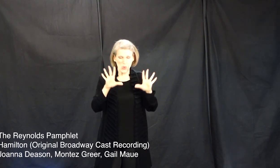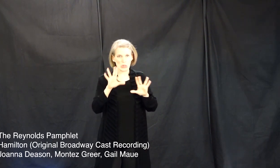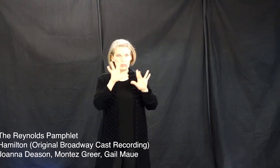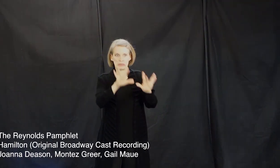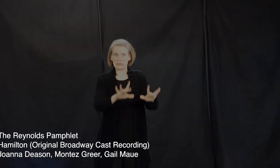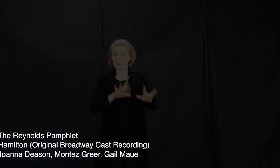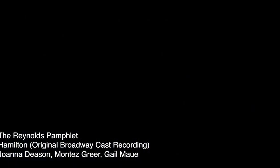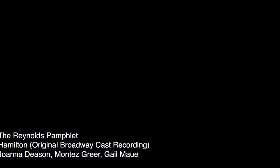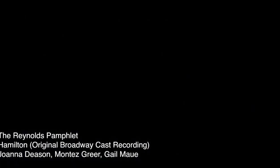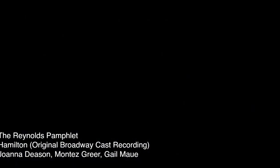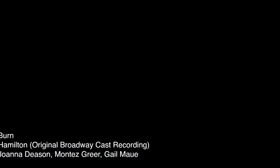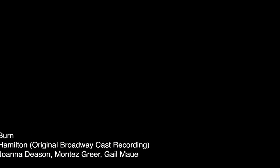His poor wife.